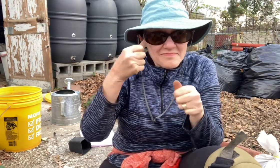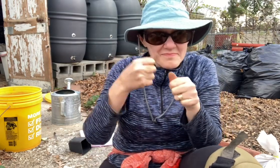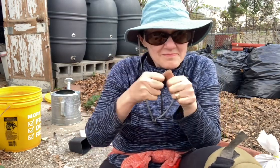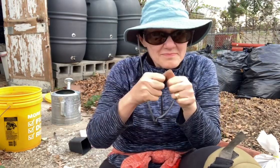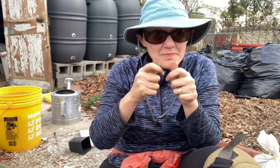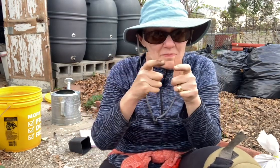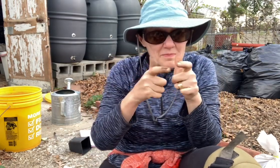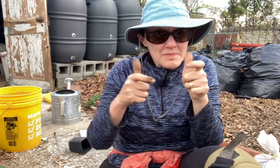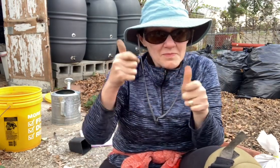fascinating.